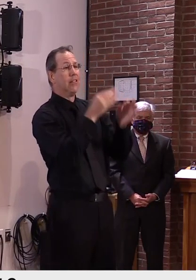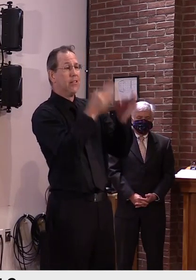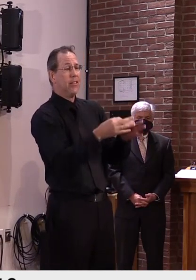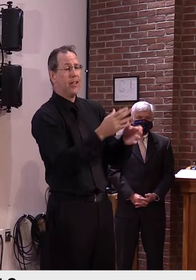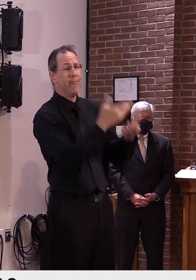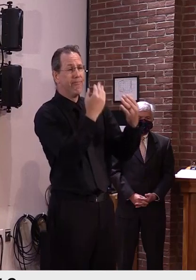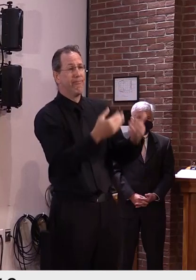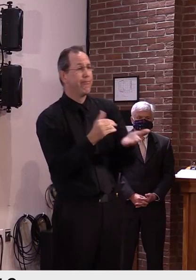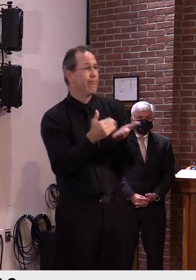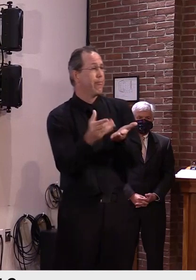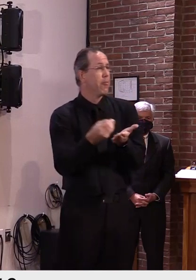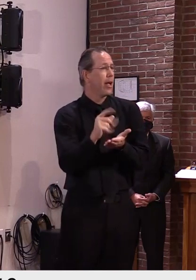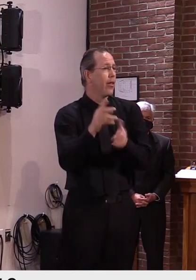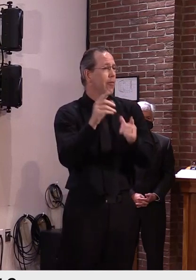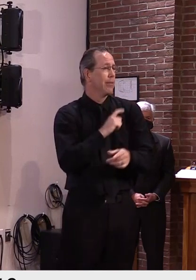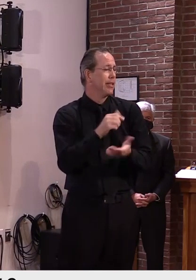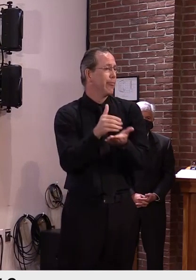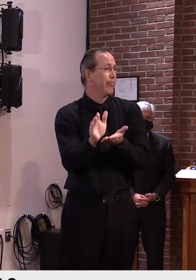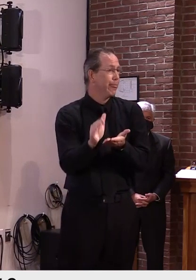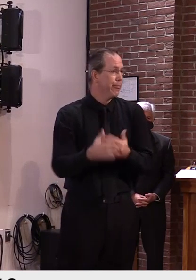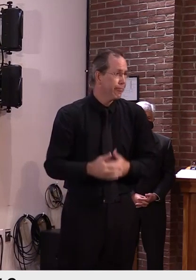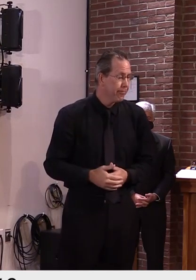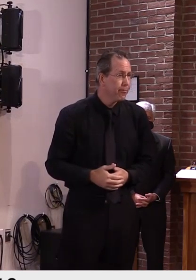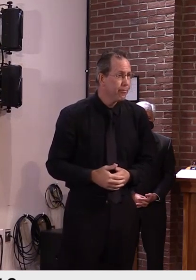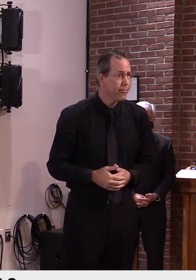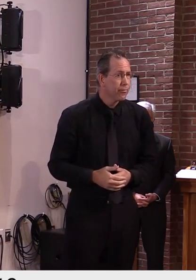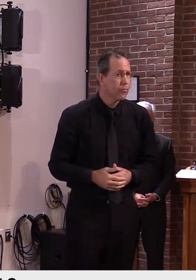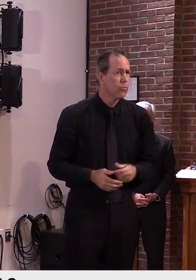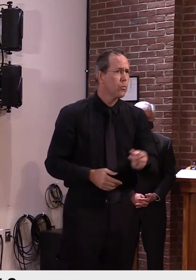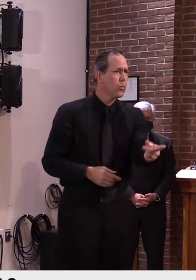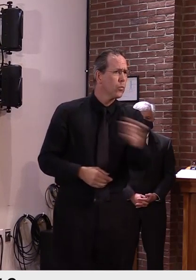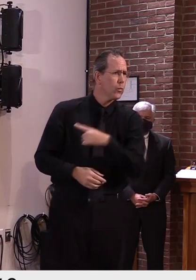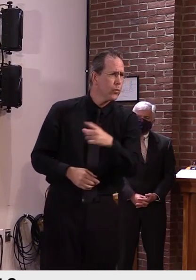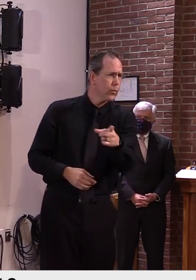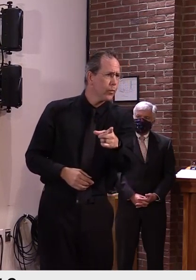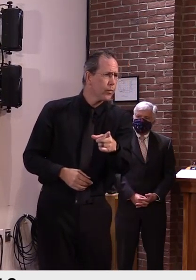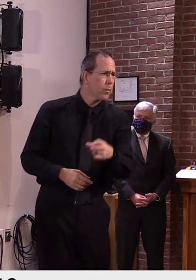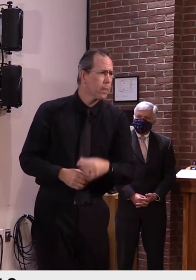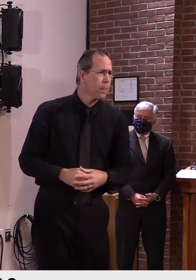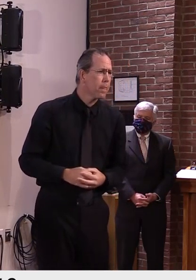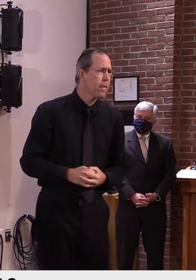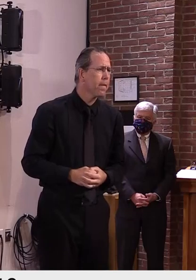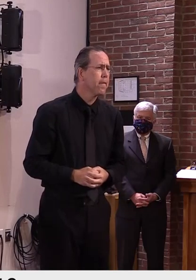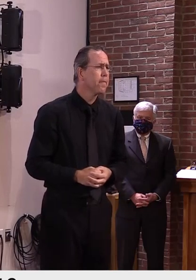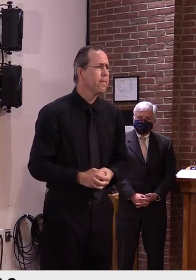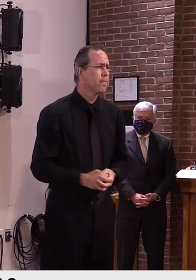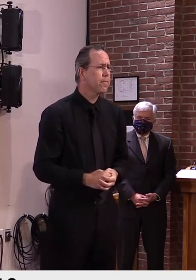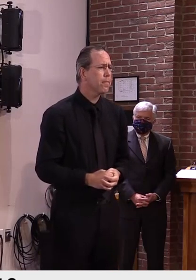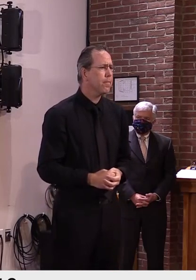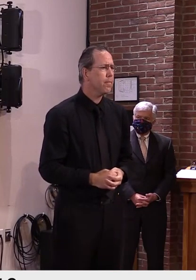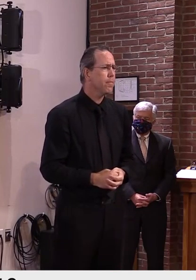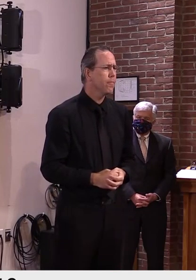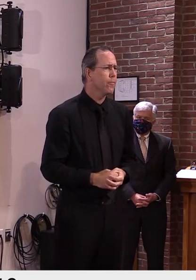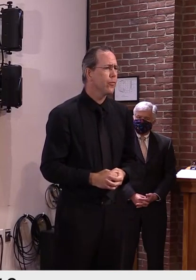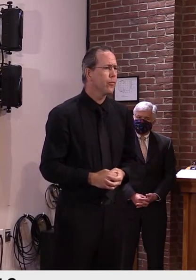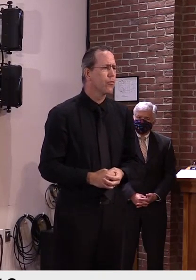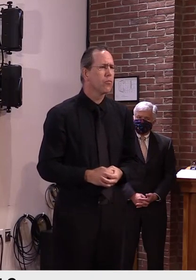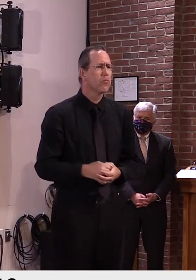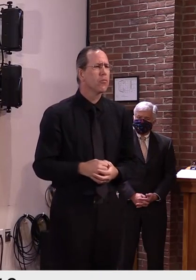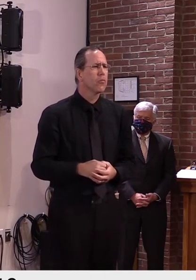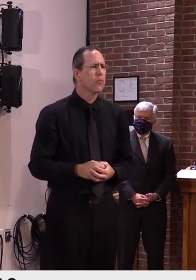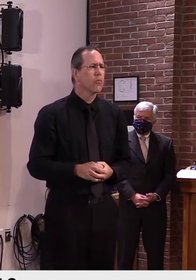Does Mike have, or Sherlyn have any comment as far as, I don't know if Mike's even on the line, but he has to hire